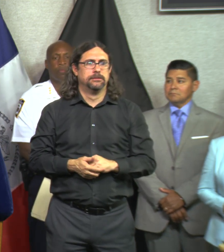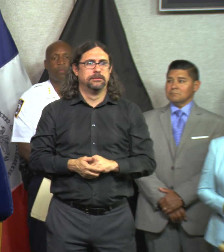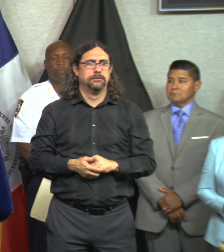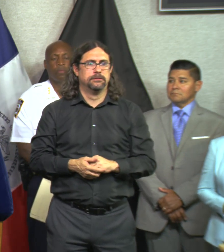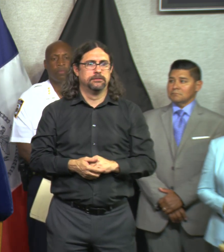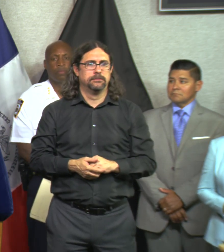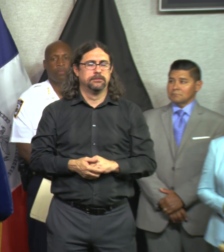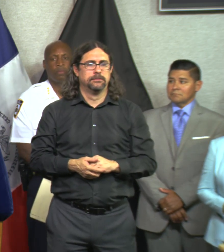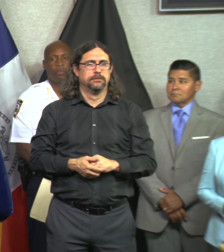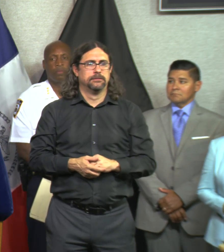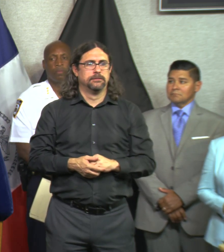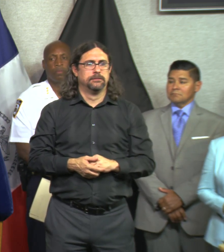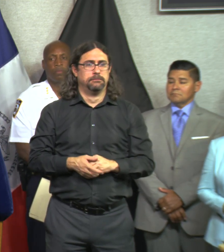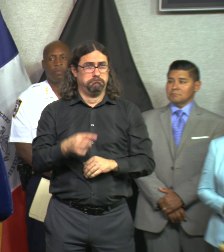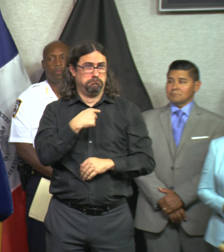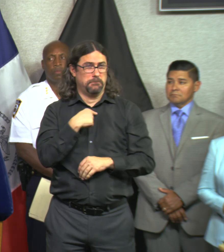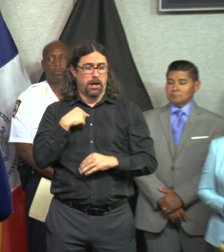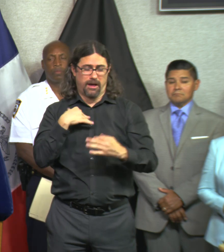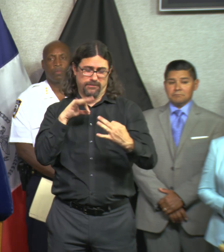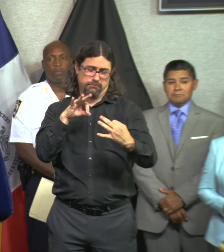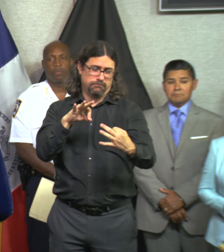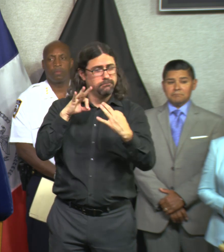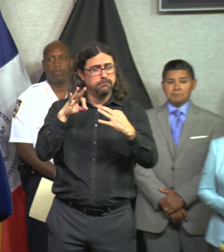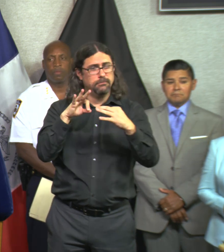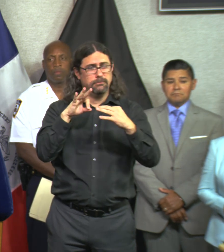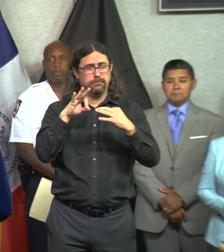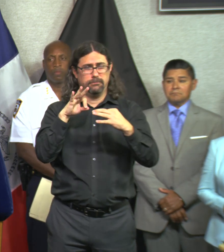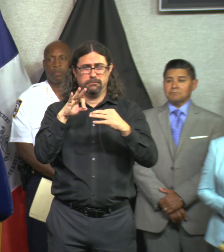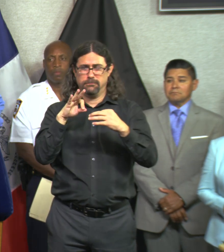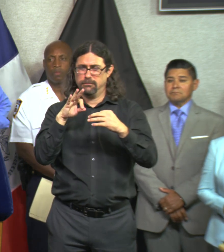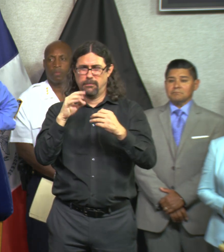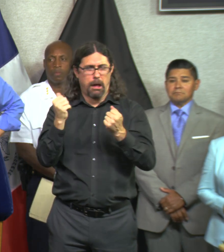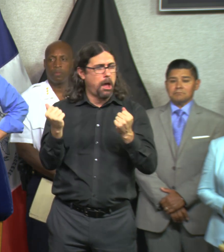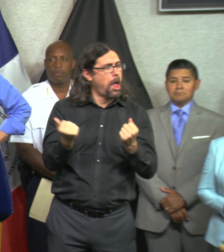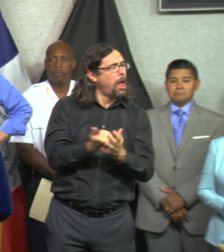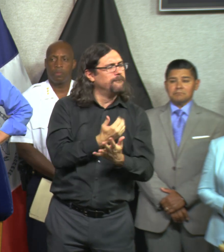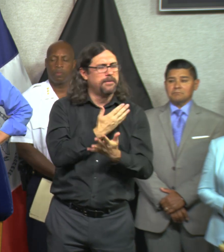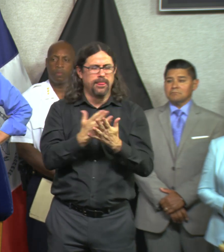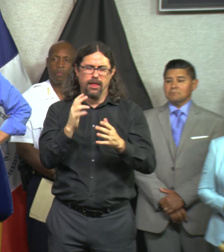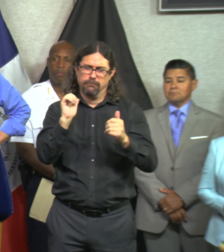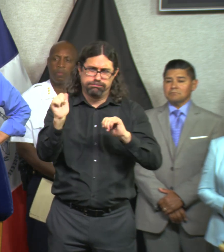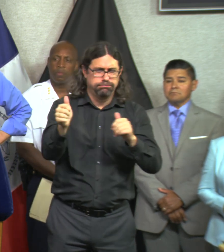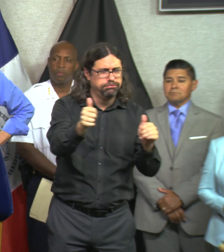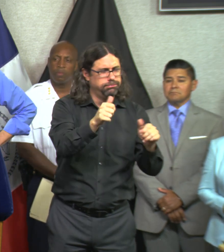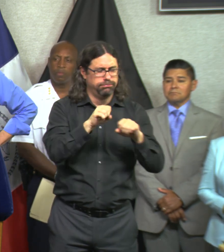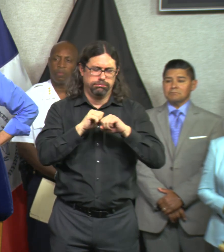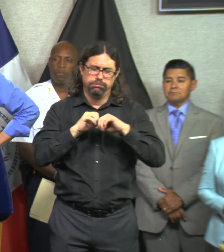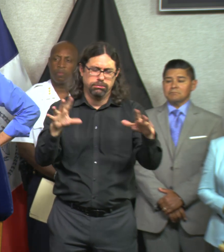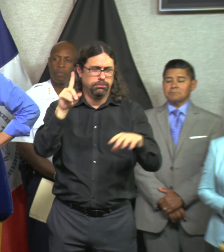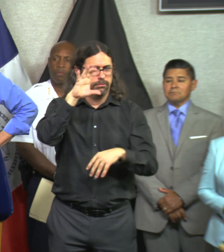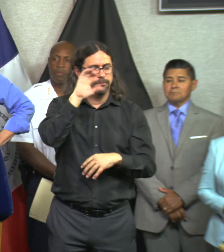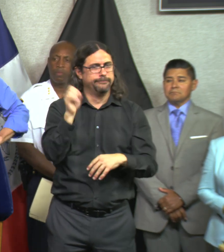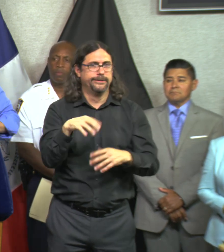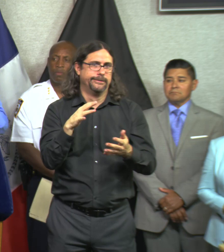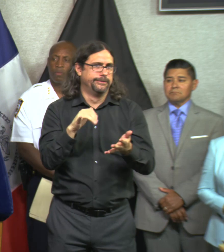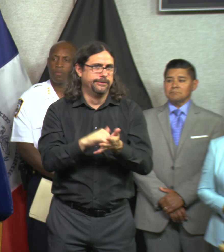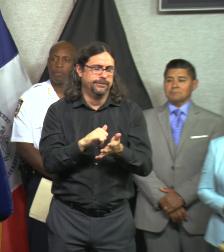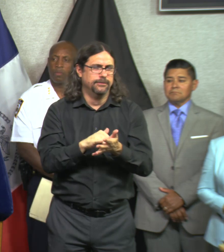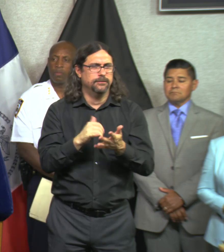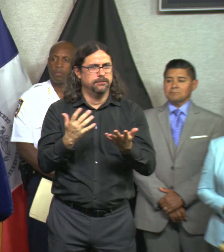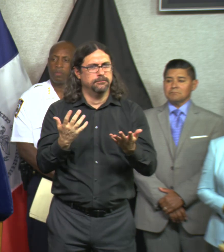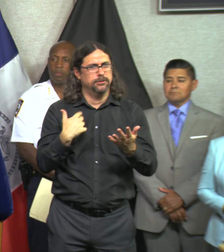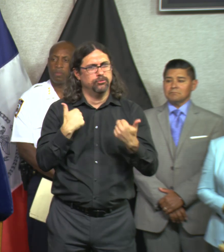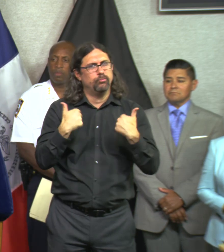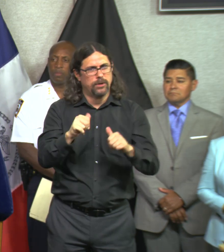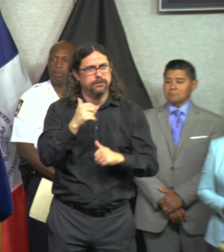the danger so no one takes it too lightly. Okay, last call on the heat situation. Just a point of clarity from Commissioner Silver. Did